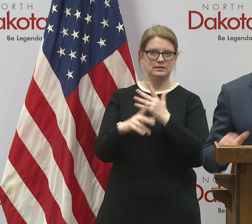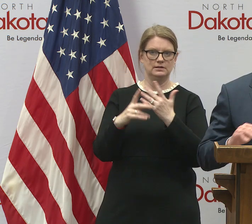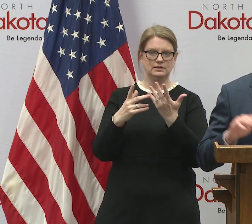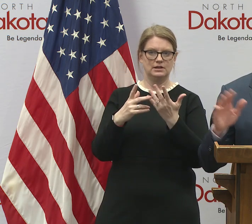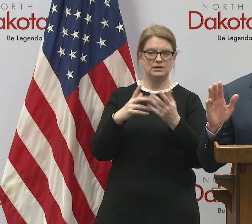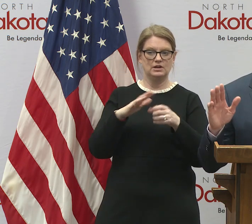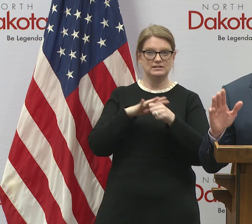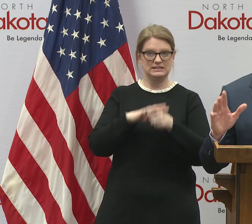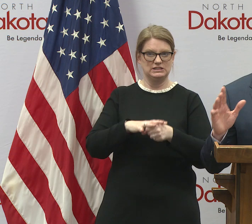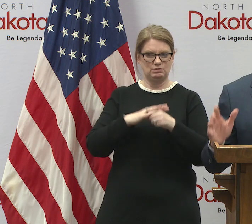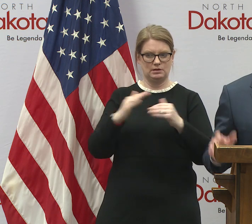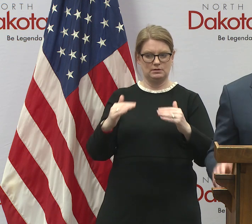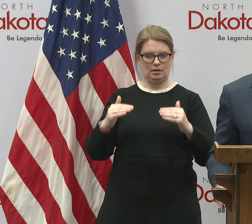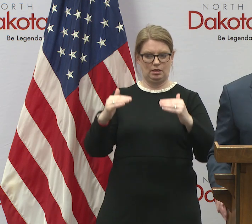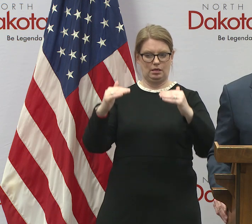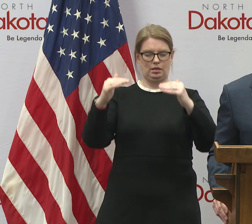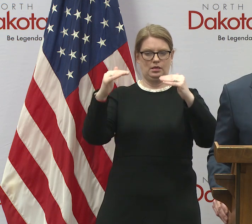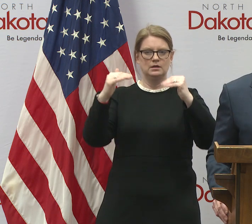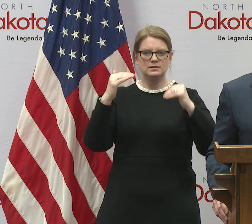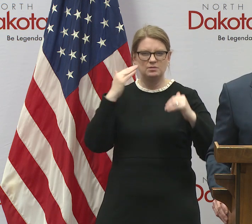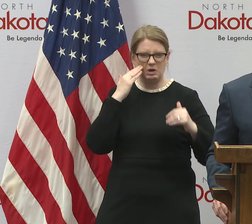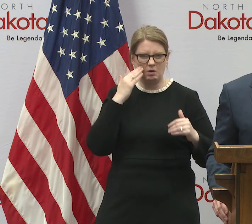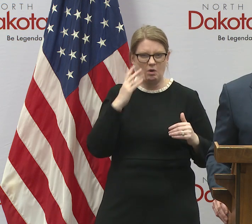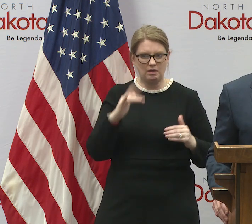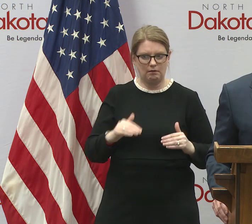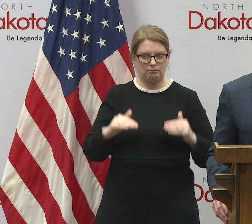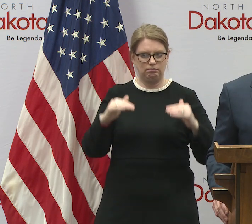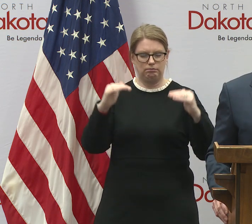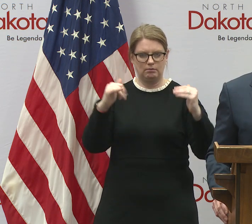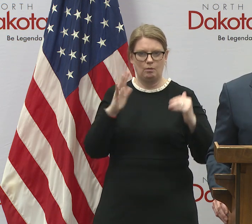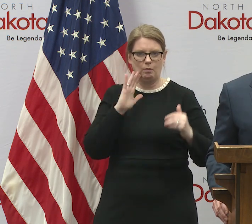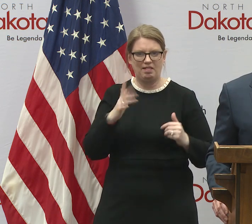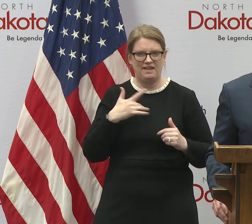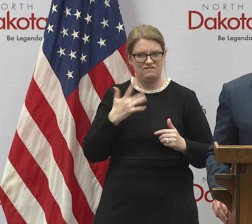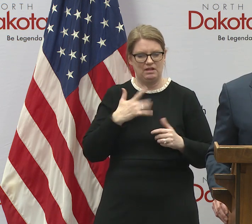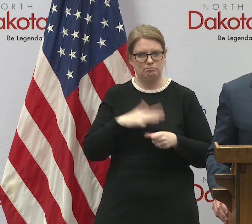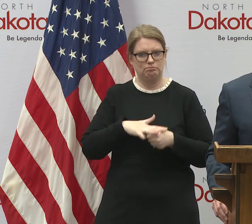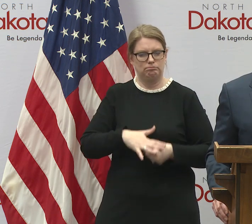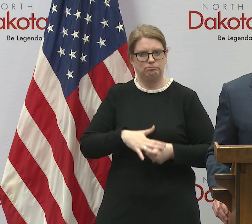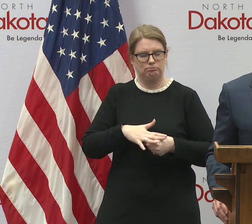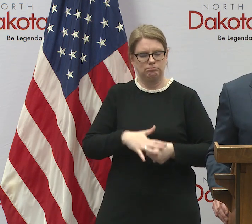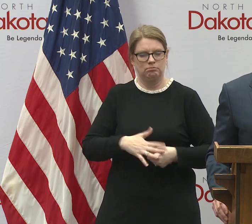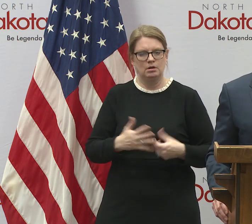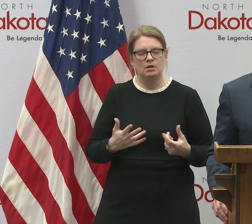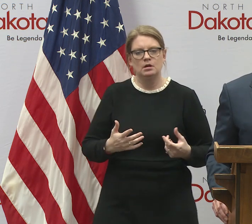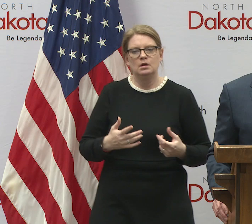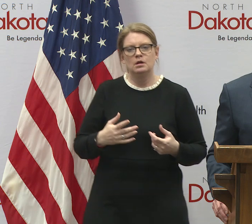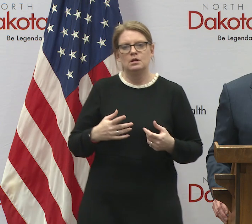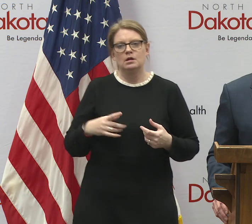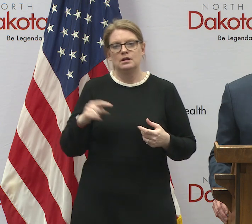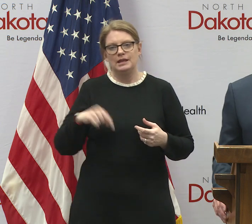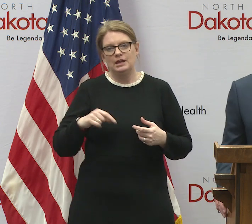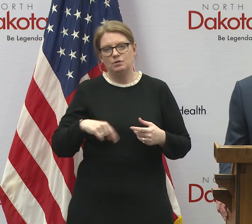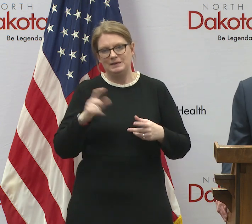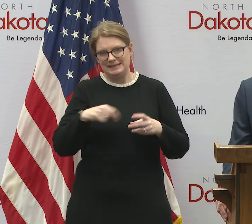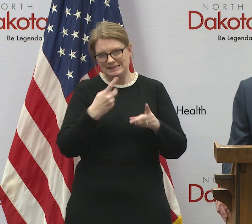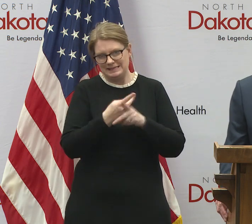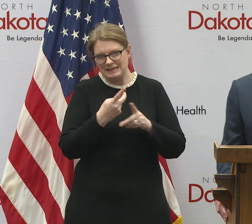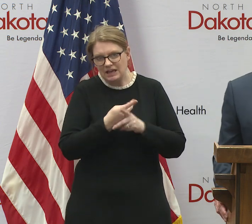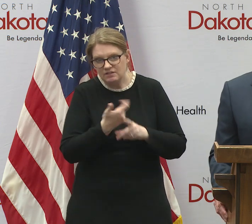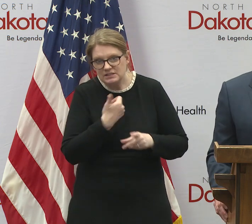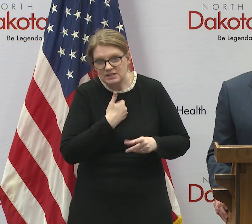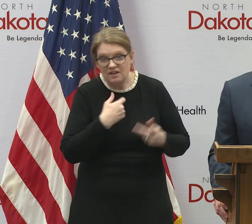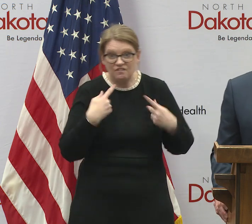of stress or anxiety going up, but we know that it is. And so it's important that we work hard at taking care of ourselves, not